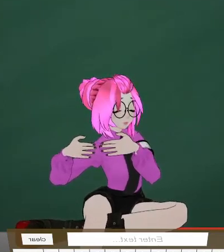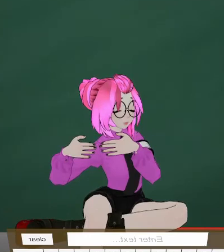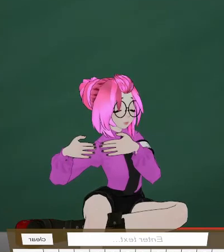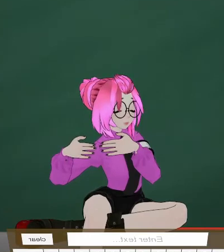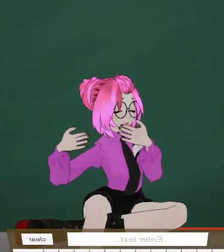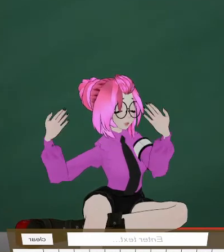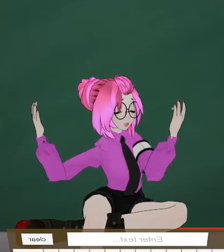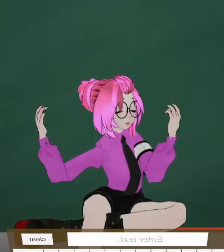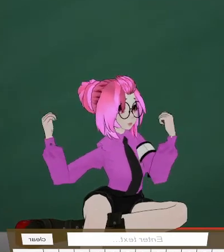what's up